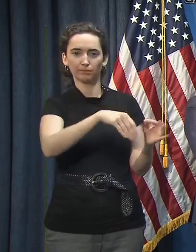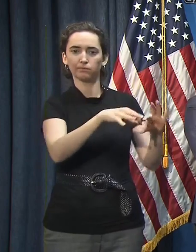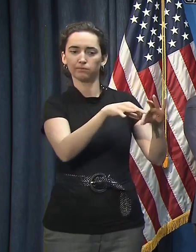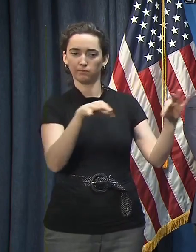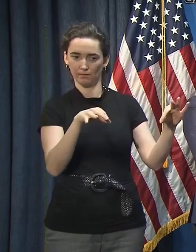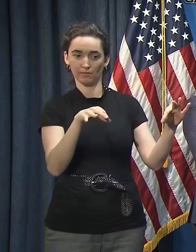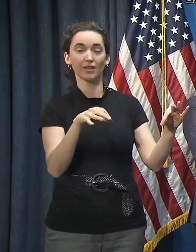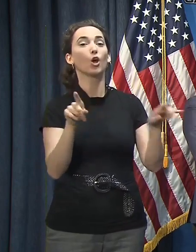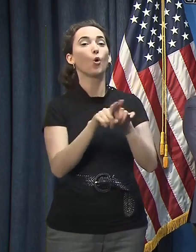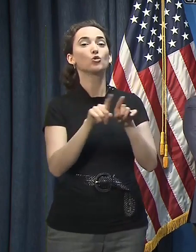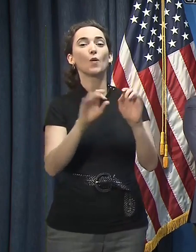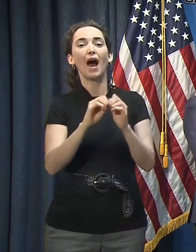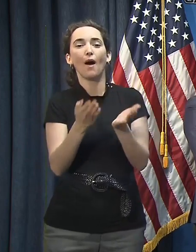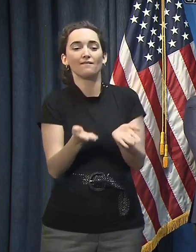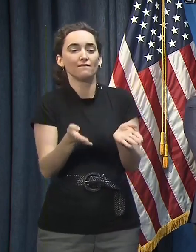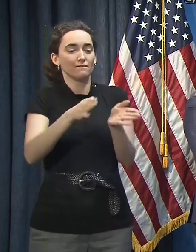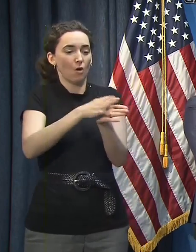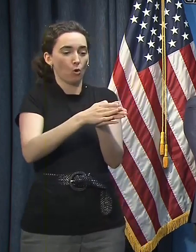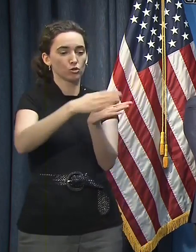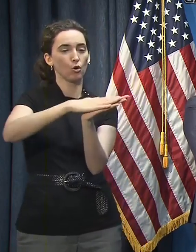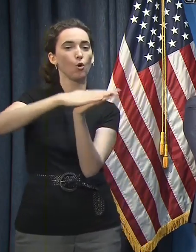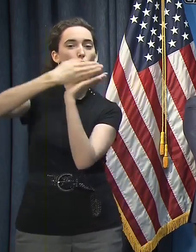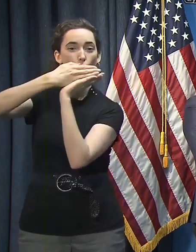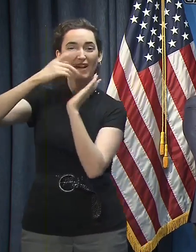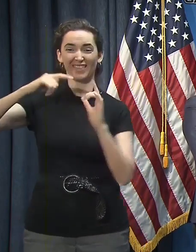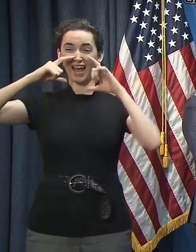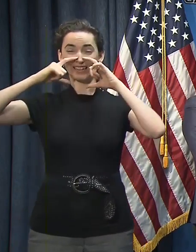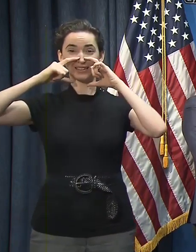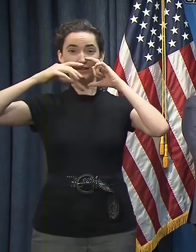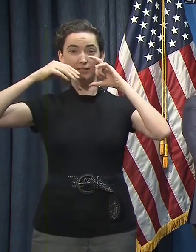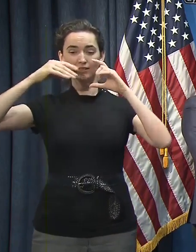mask folded such that the inside part of the mask